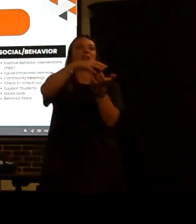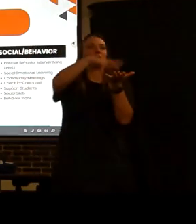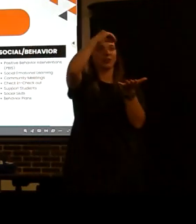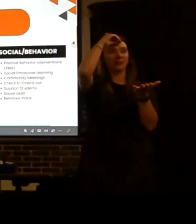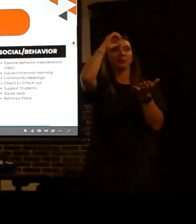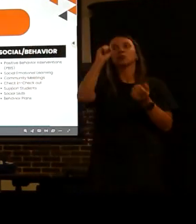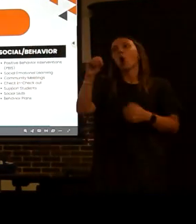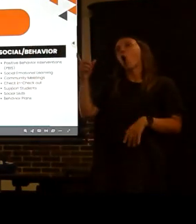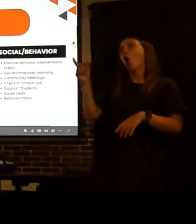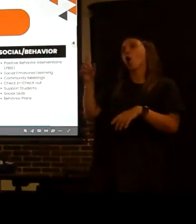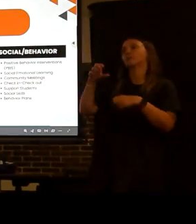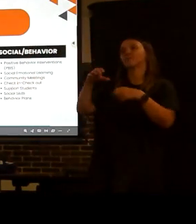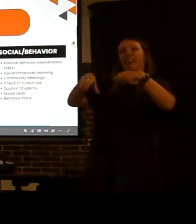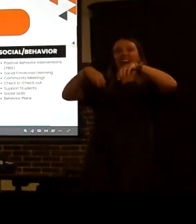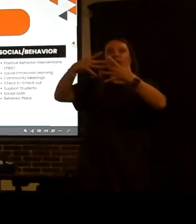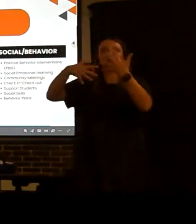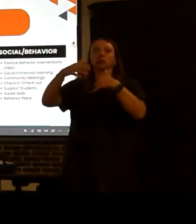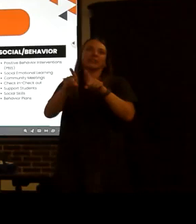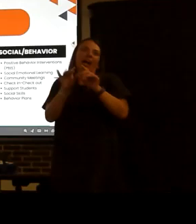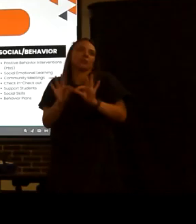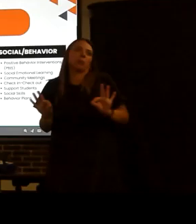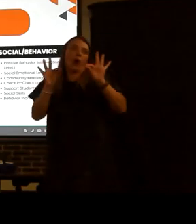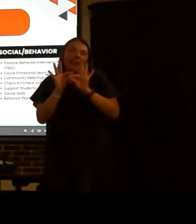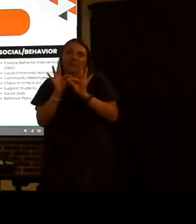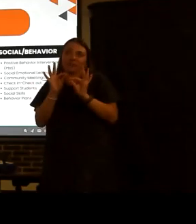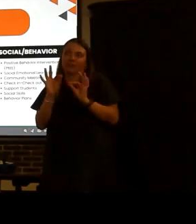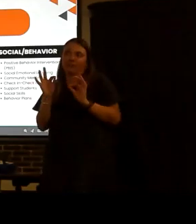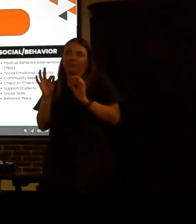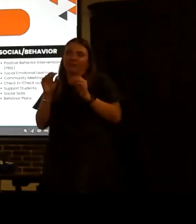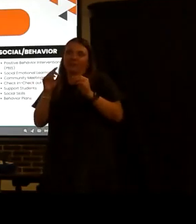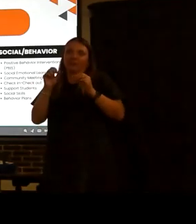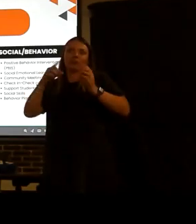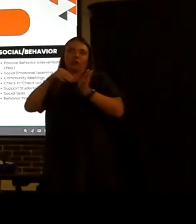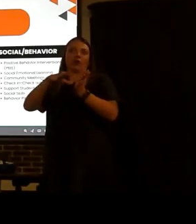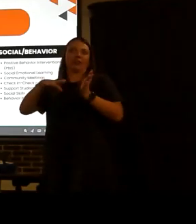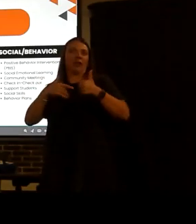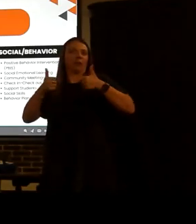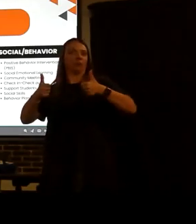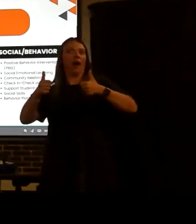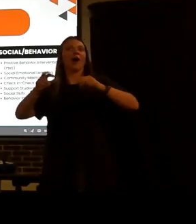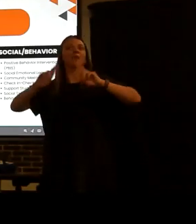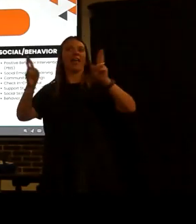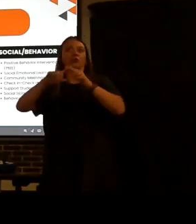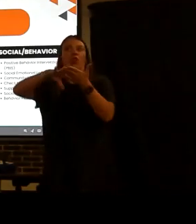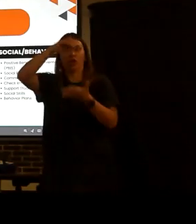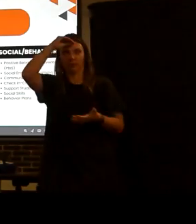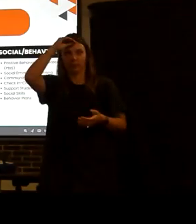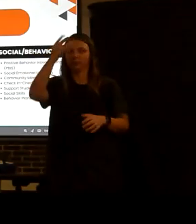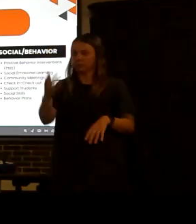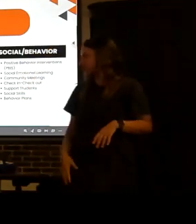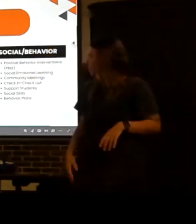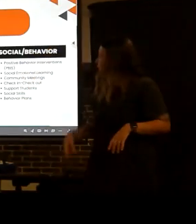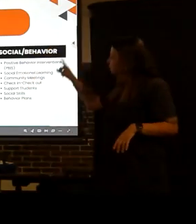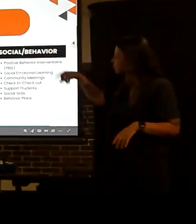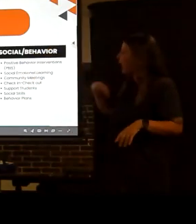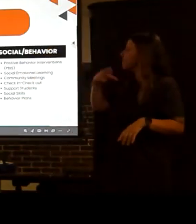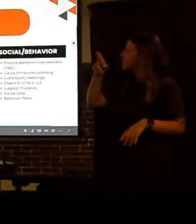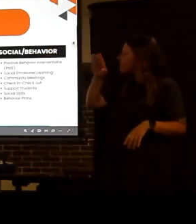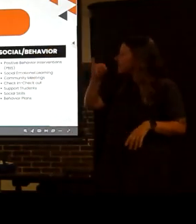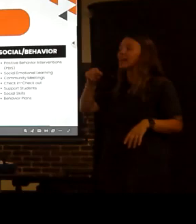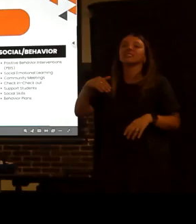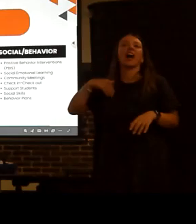behaviors impact academics and sometimes it's vice versa. And so it's critical to make sure that our students